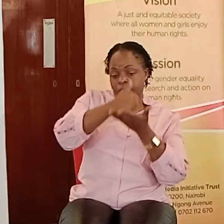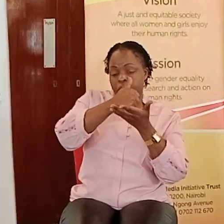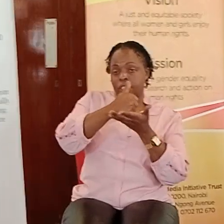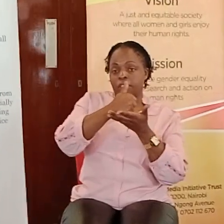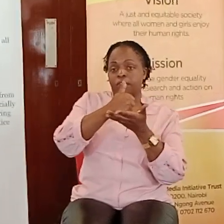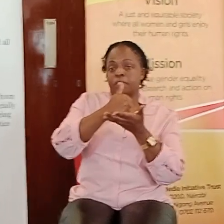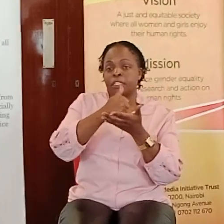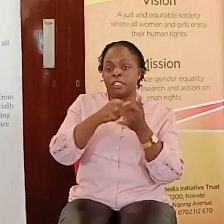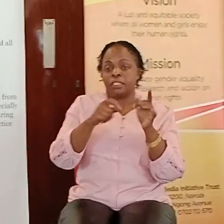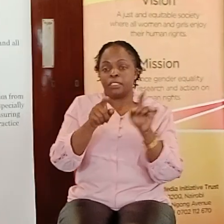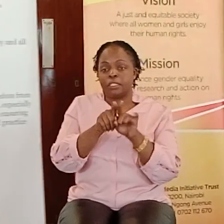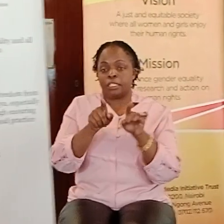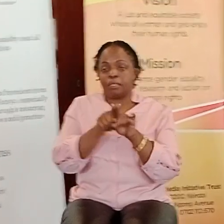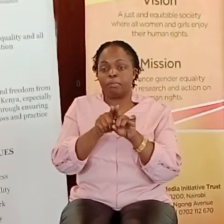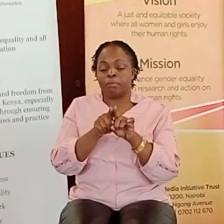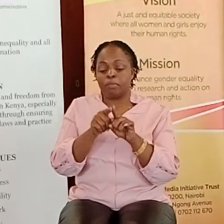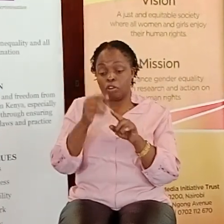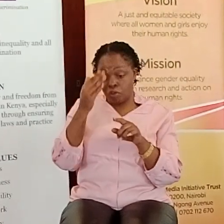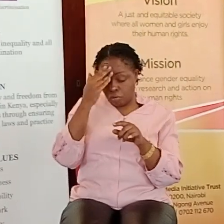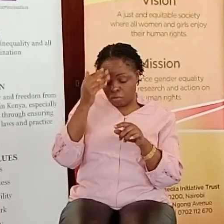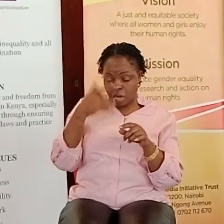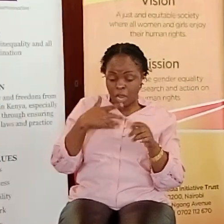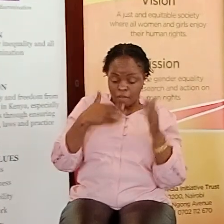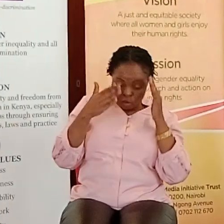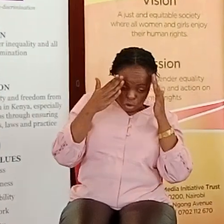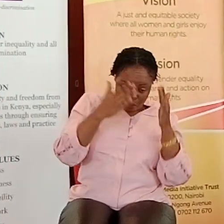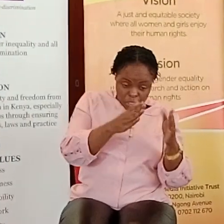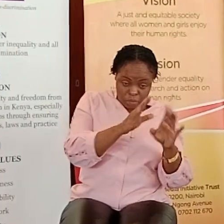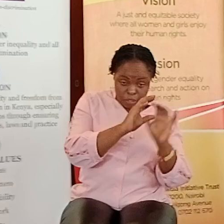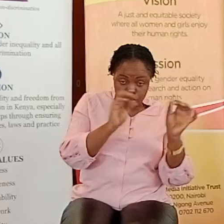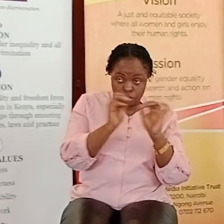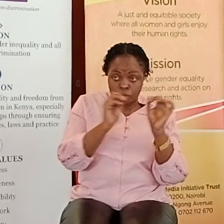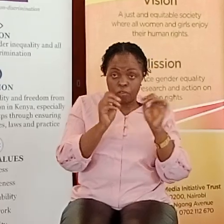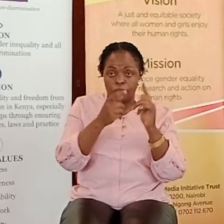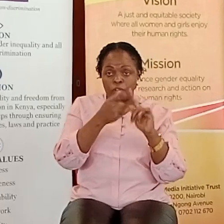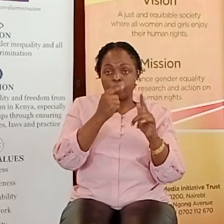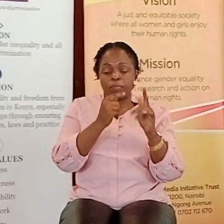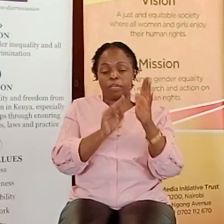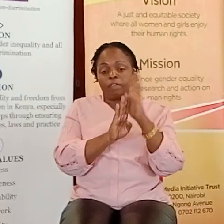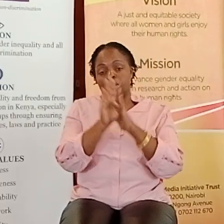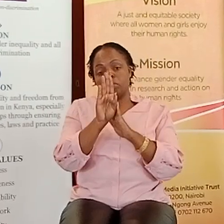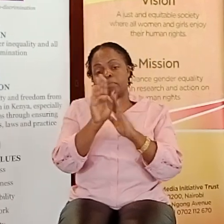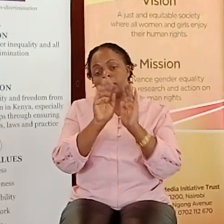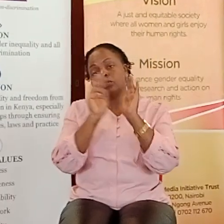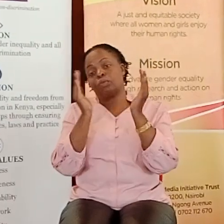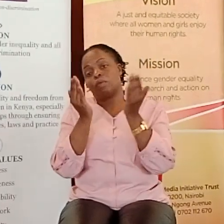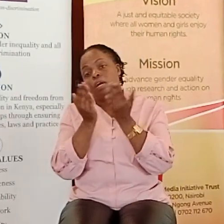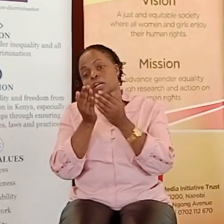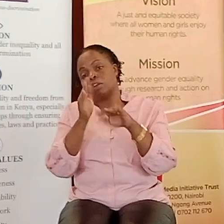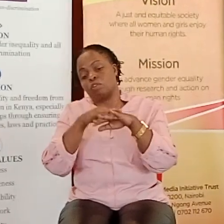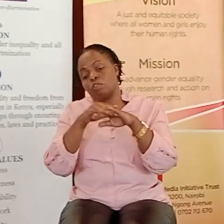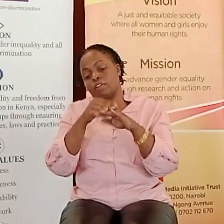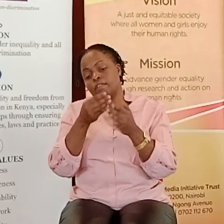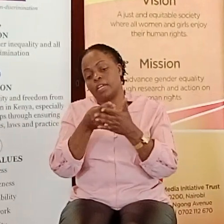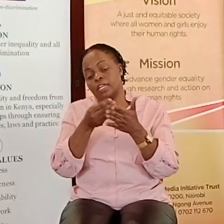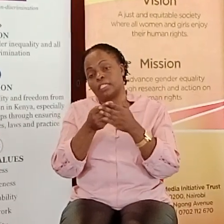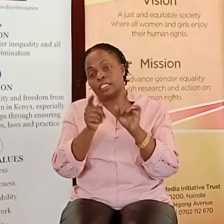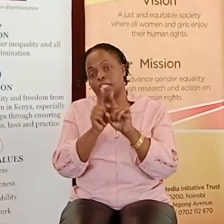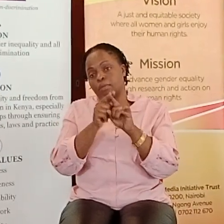we note that there was no commitment, especially from the development world, on financing and implementation of the Gender